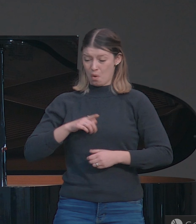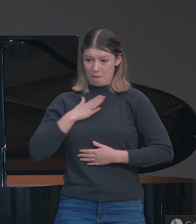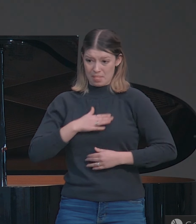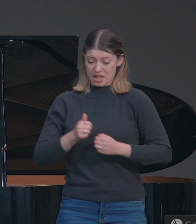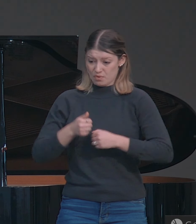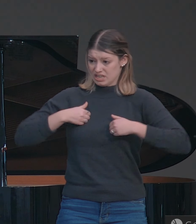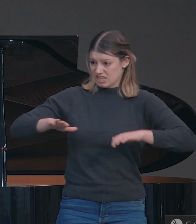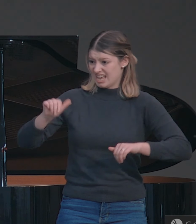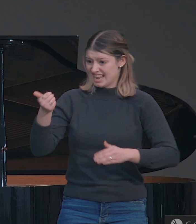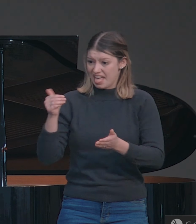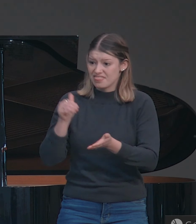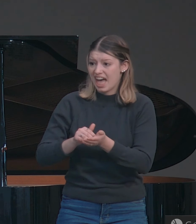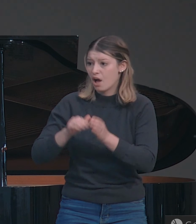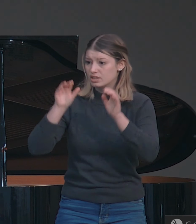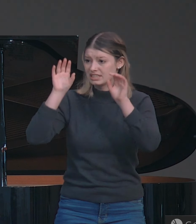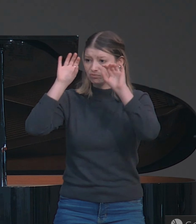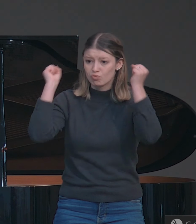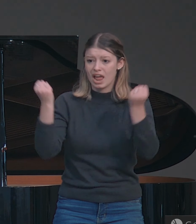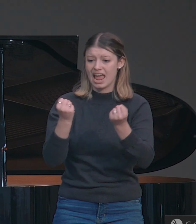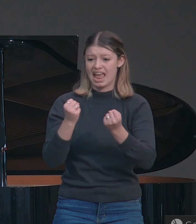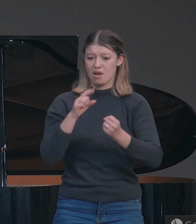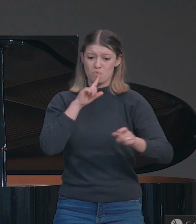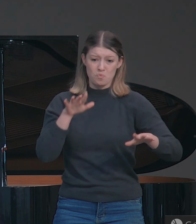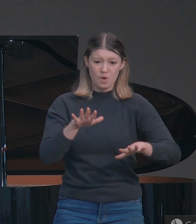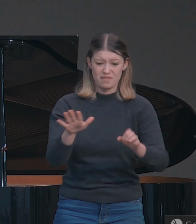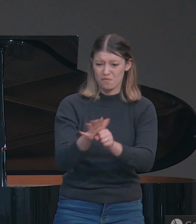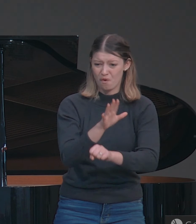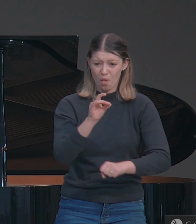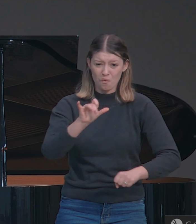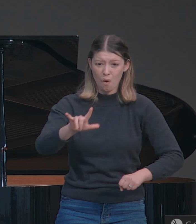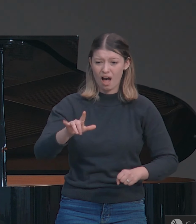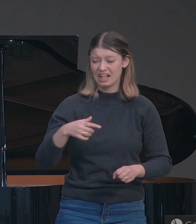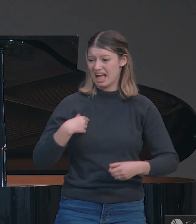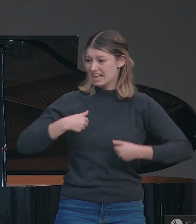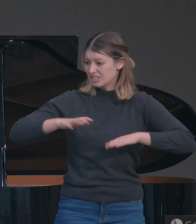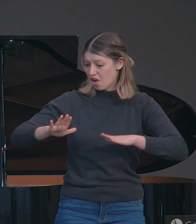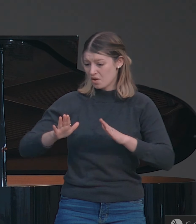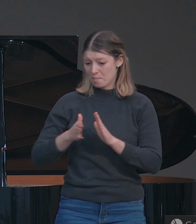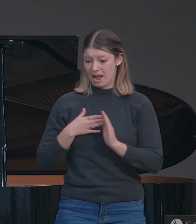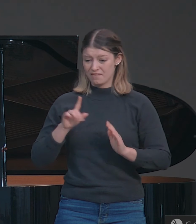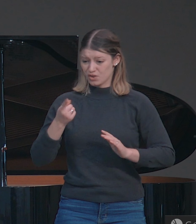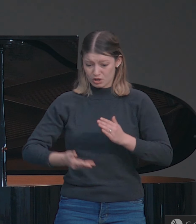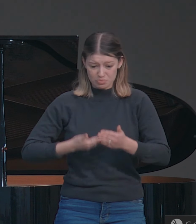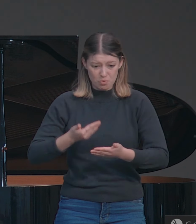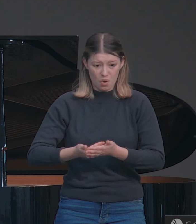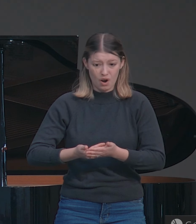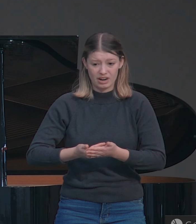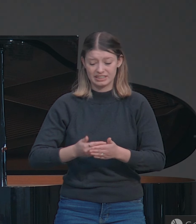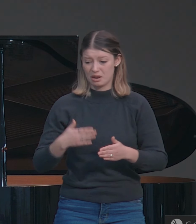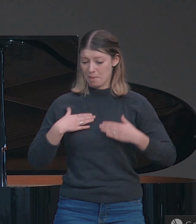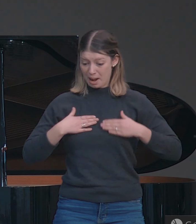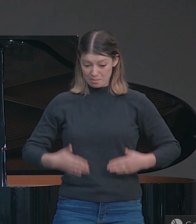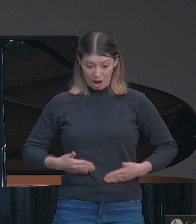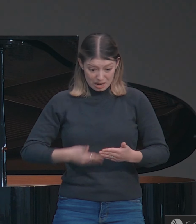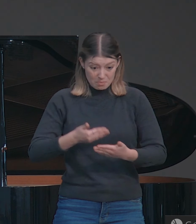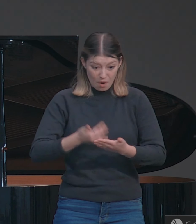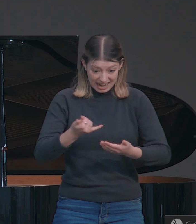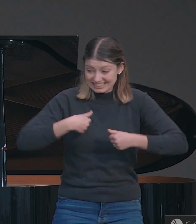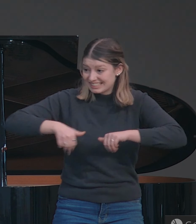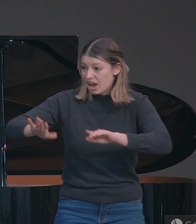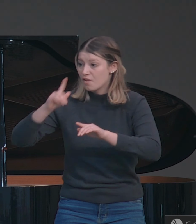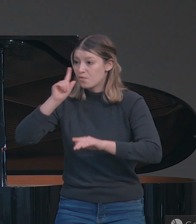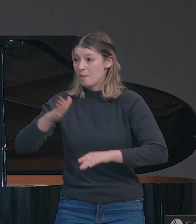rams, 10,000s of rivers of oil? Shall I give my firstborn for my transgression, the fruit of my body for the sin of